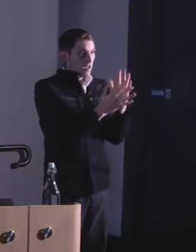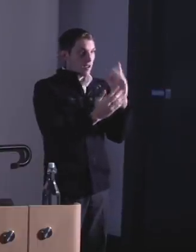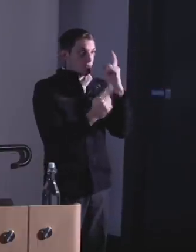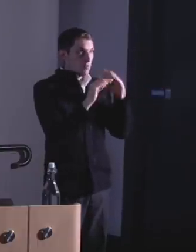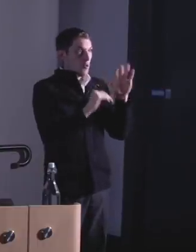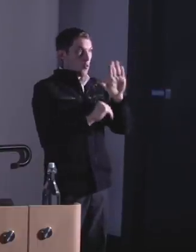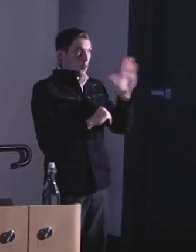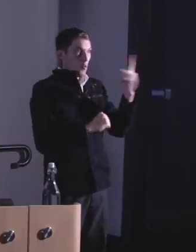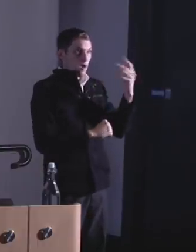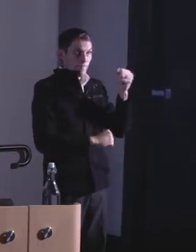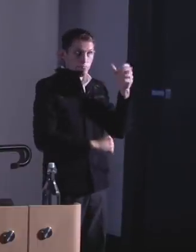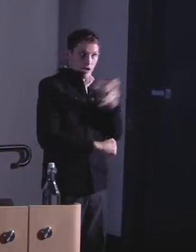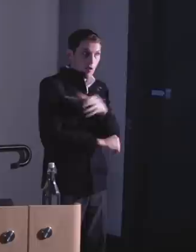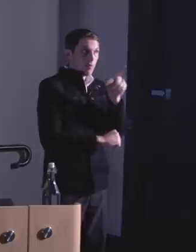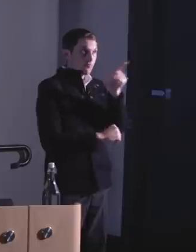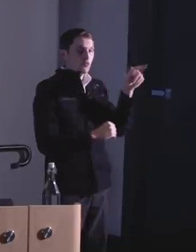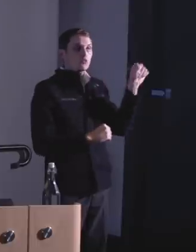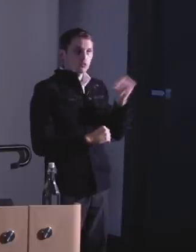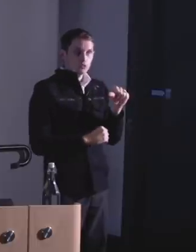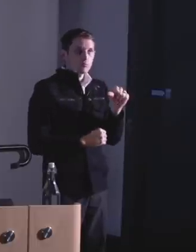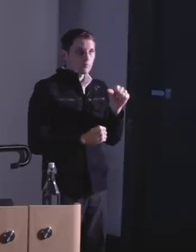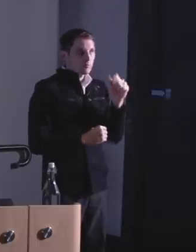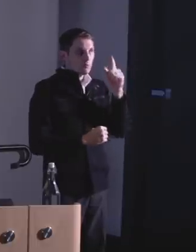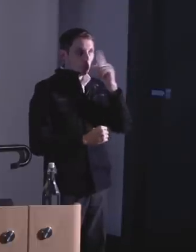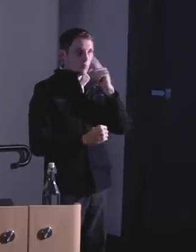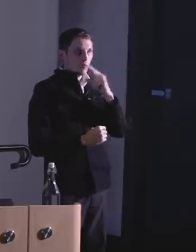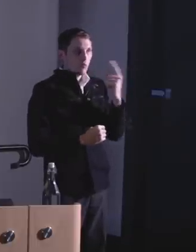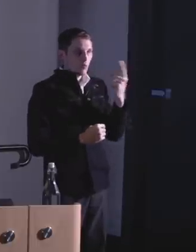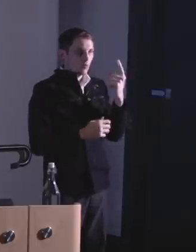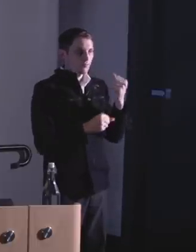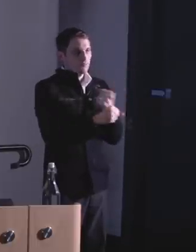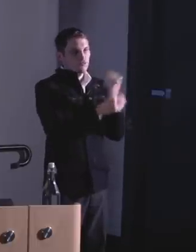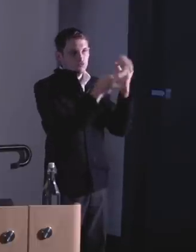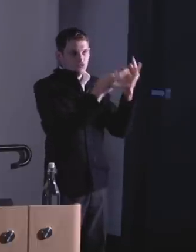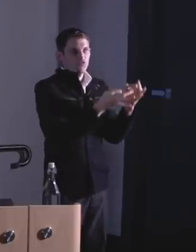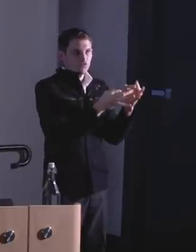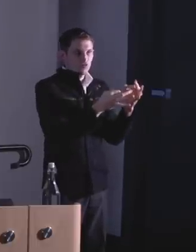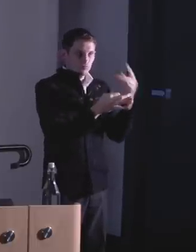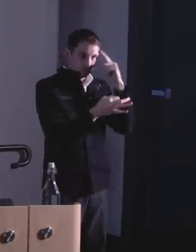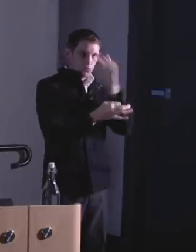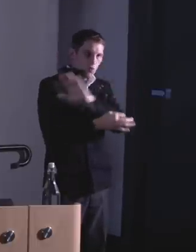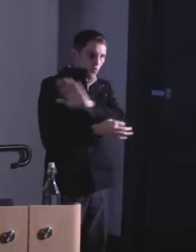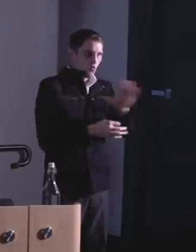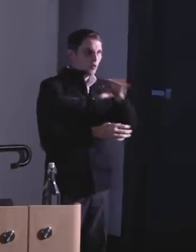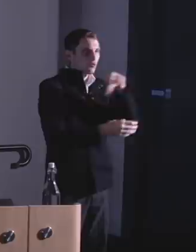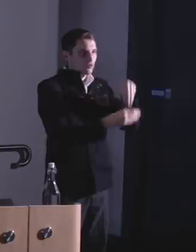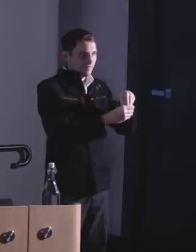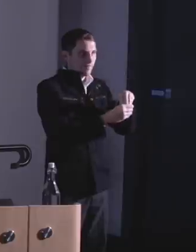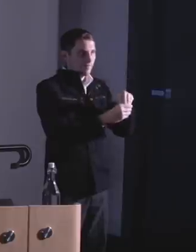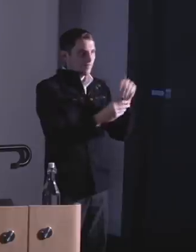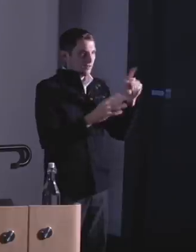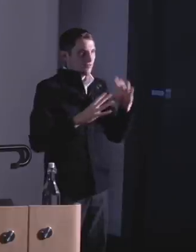power should be the ones that make that call. It is